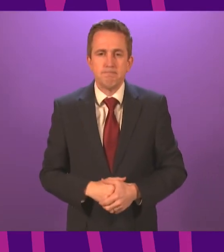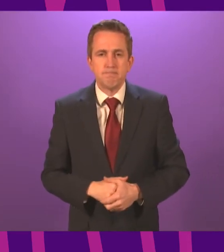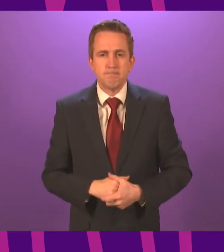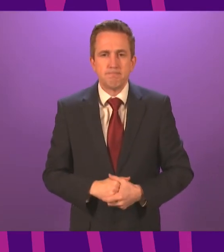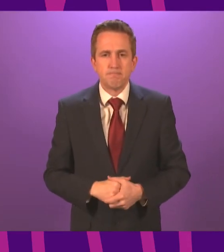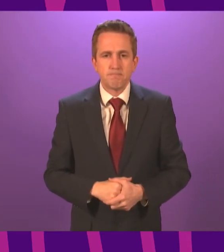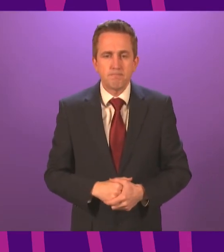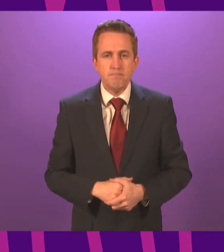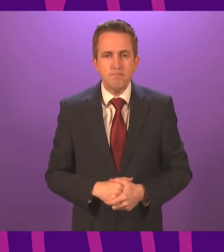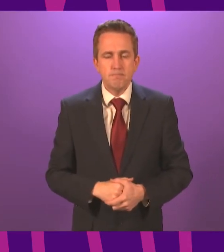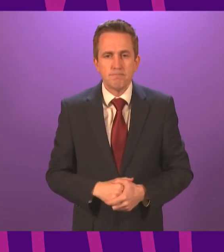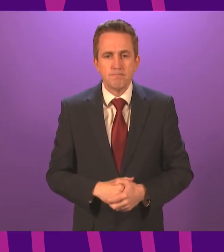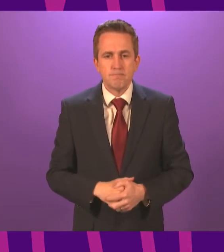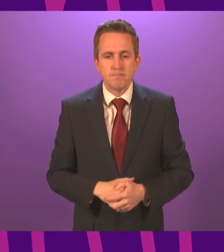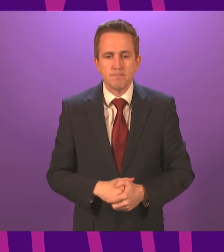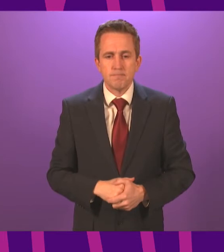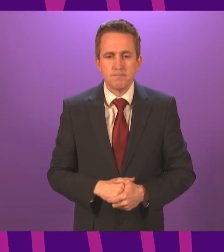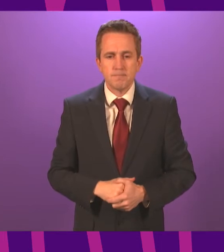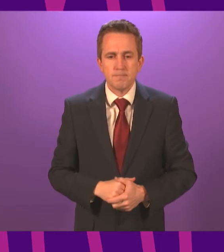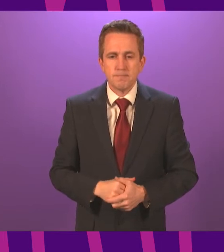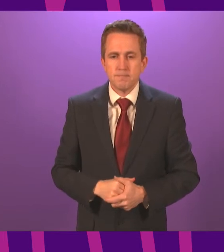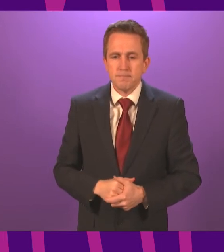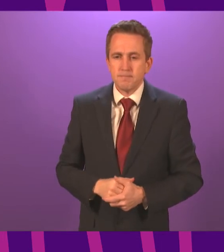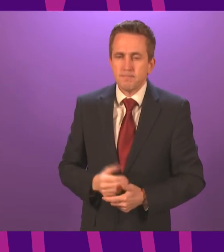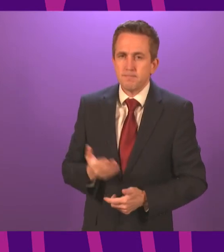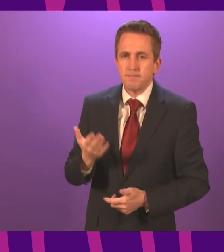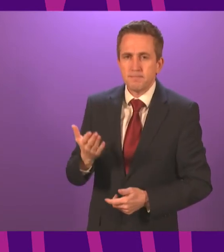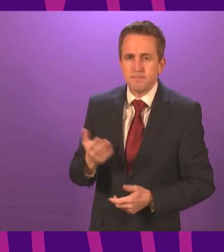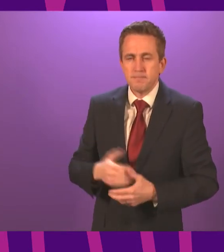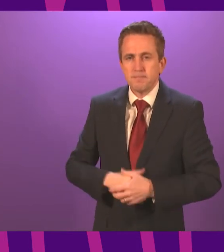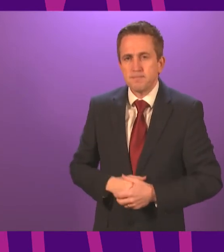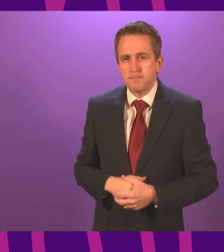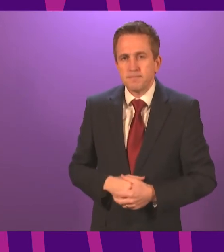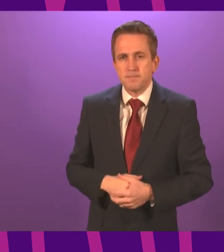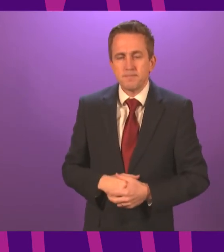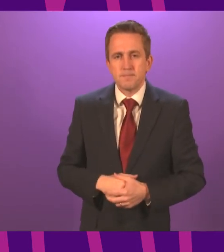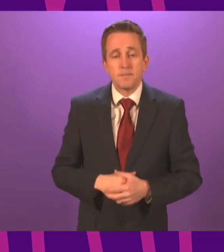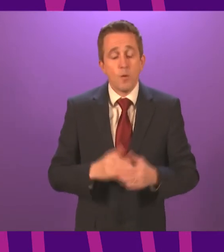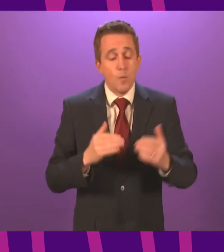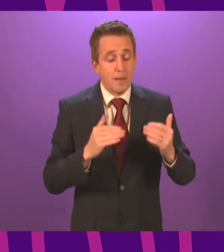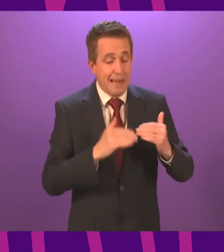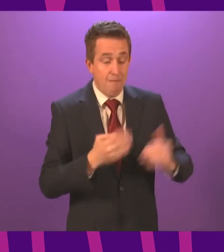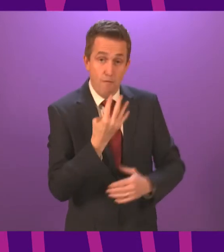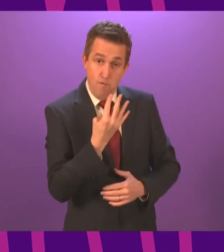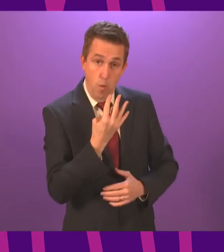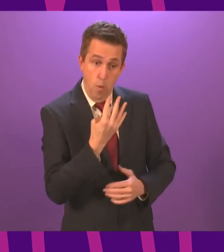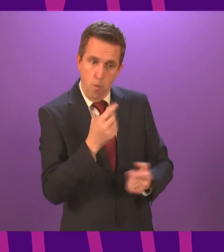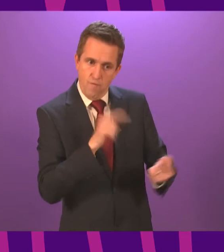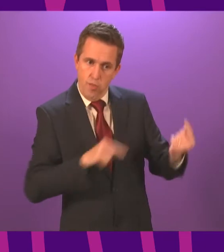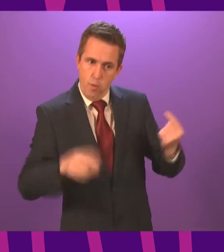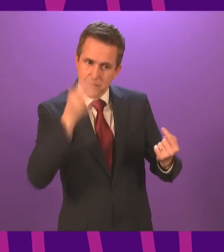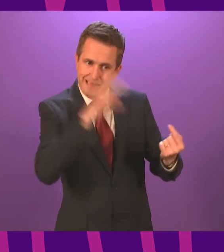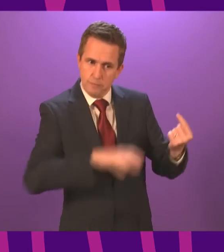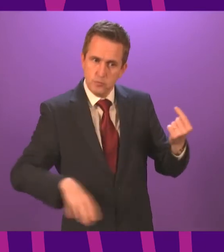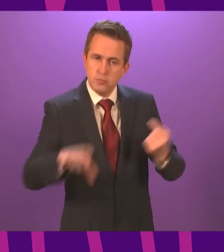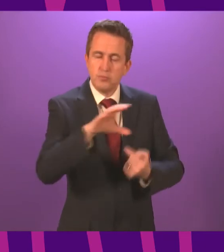last of our opening speeches, Willie Rennie. Thank you, Presiding Officer. Most of the indicators for the new Level 4 councils have not been